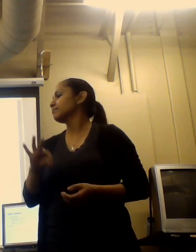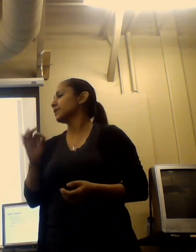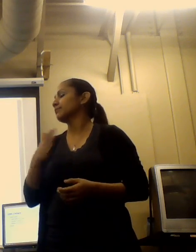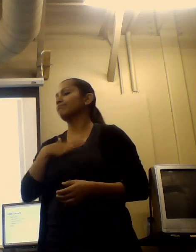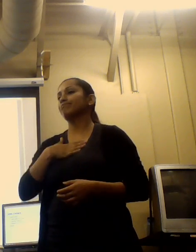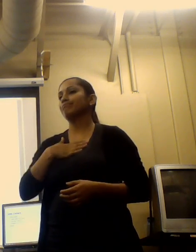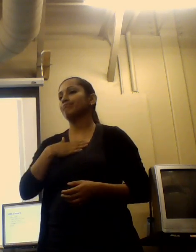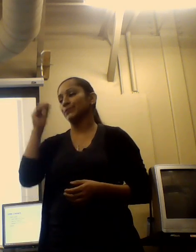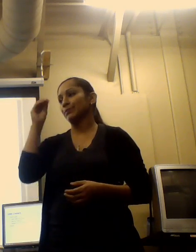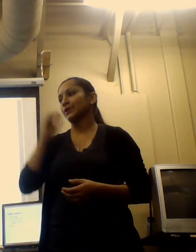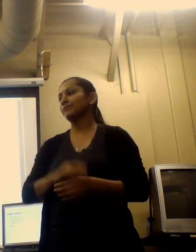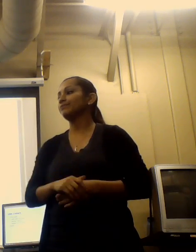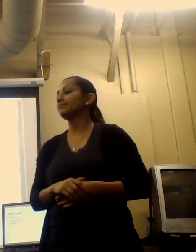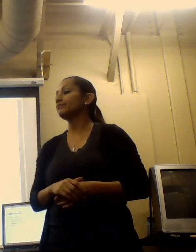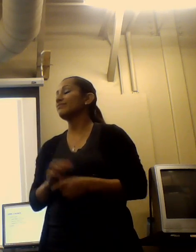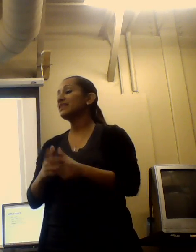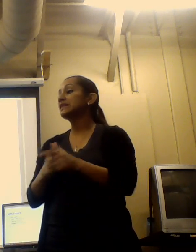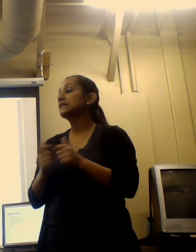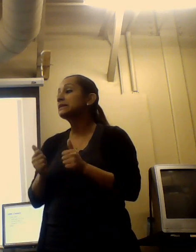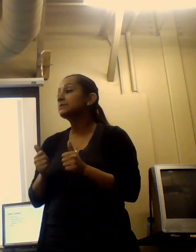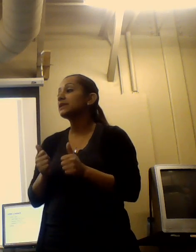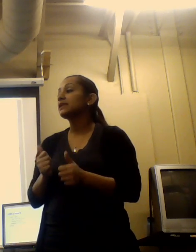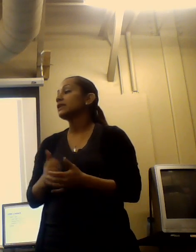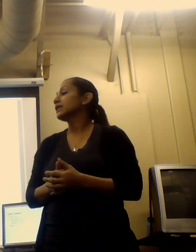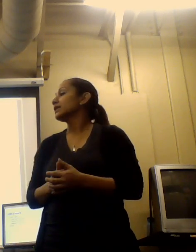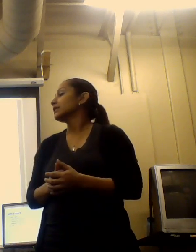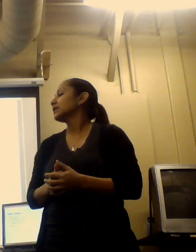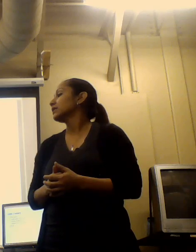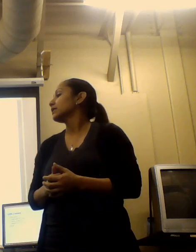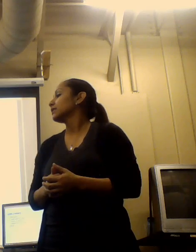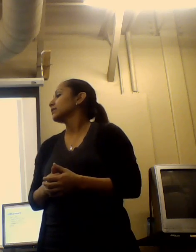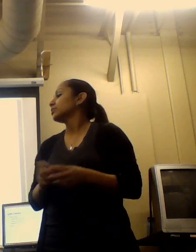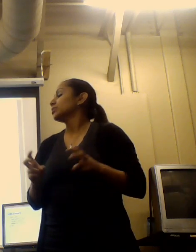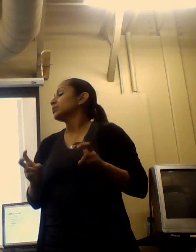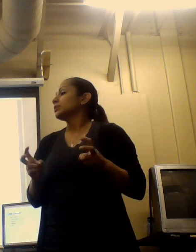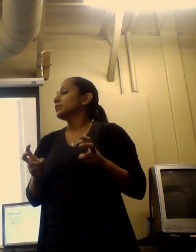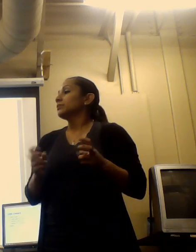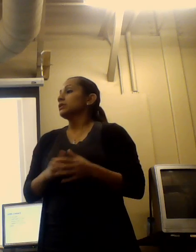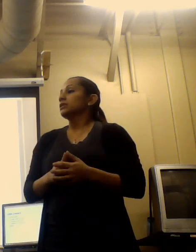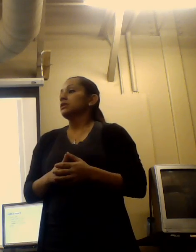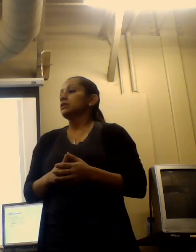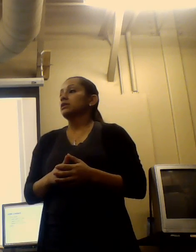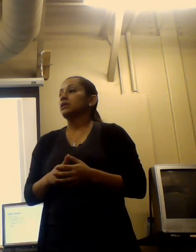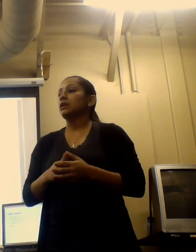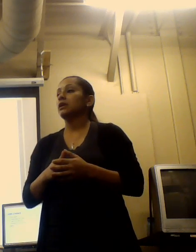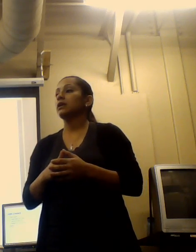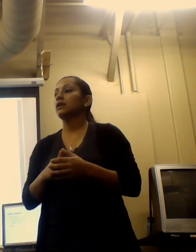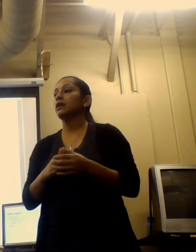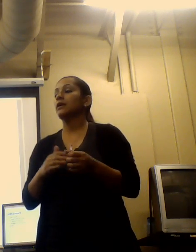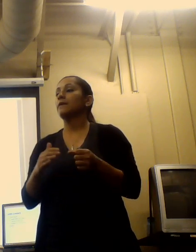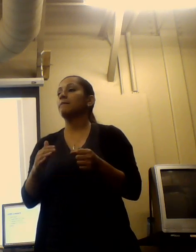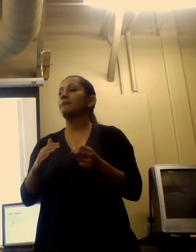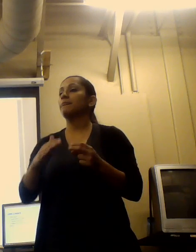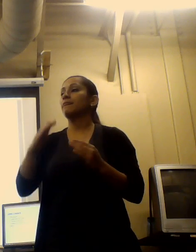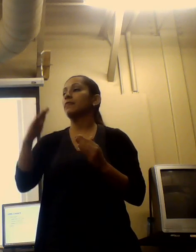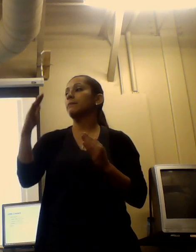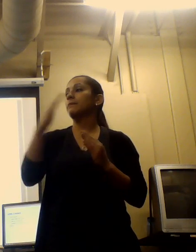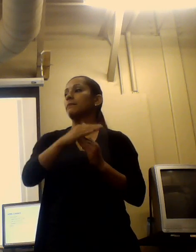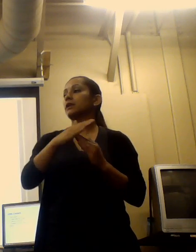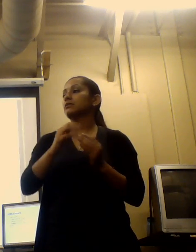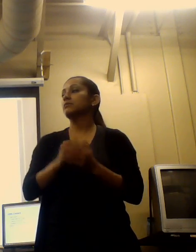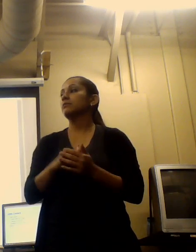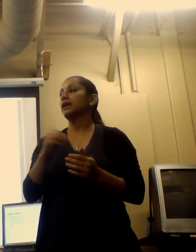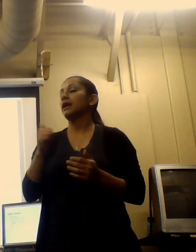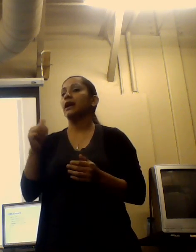So speed has to do with the maximum aperture of a lens. We talked about this one, the maximum aperture is